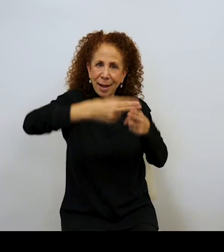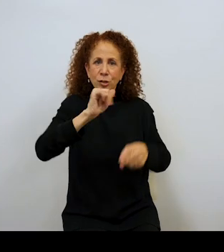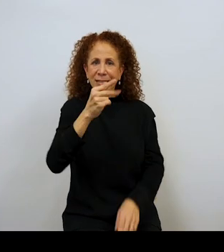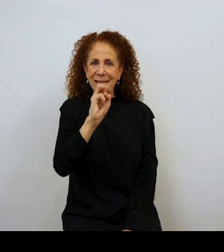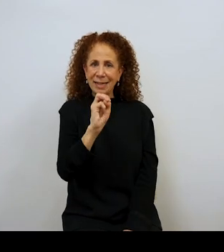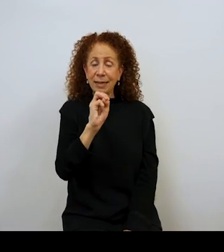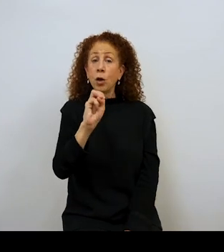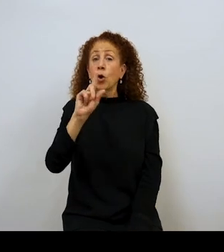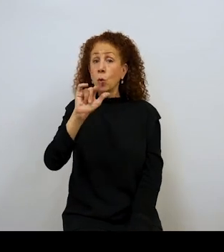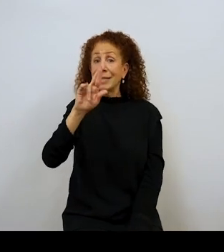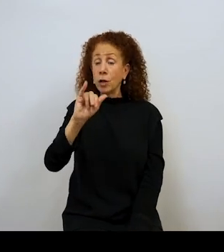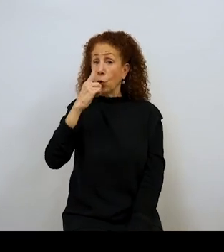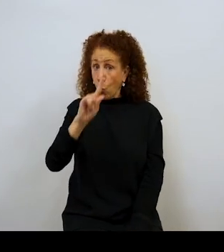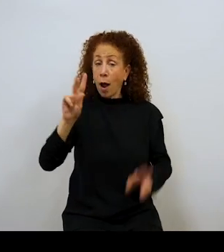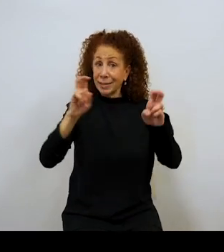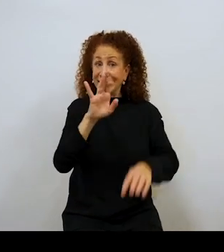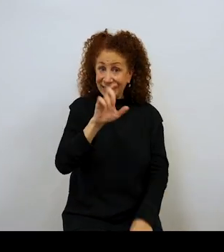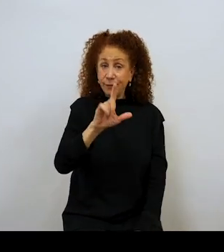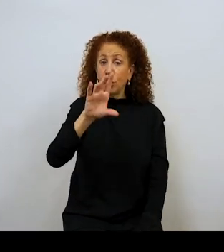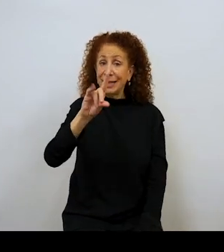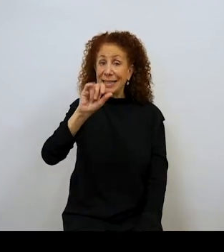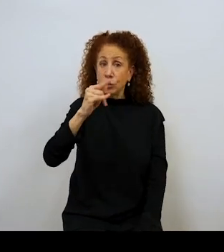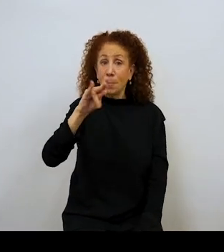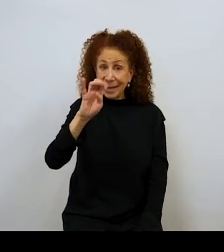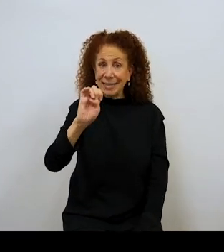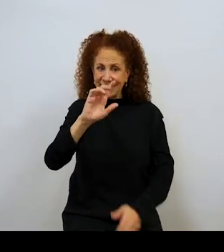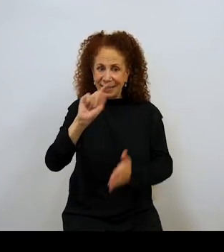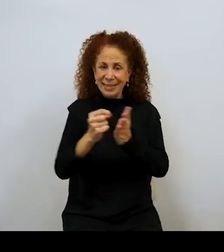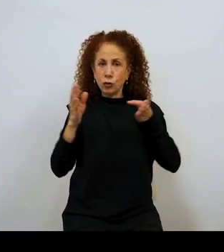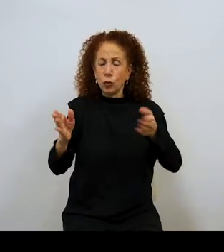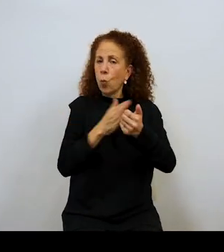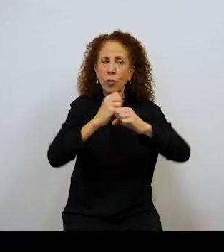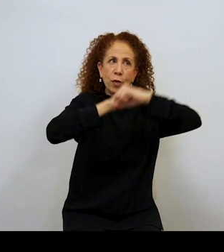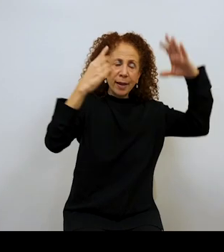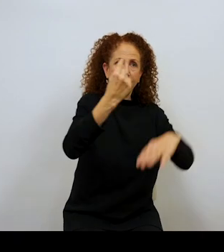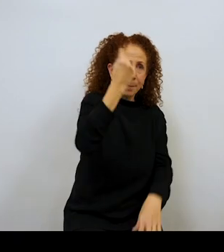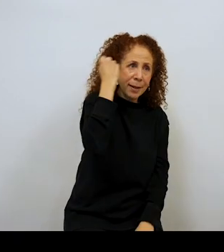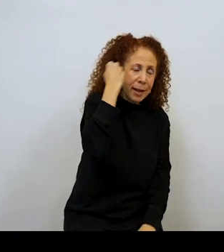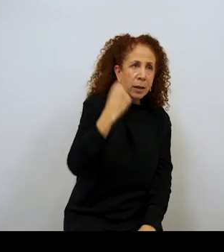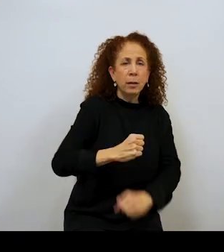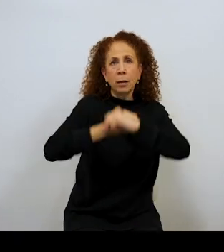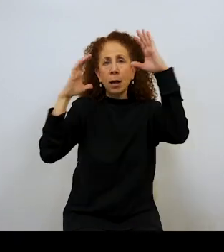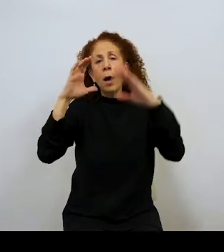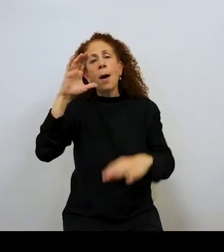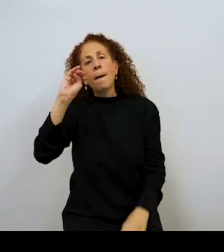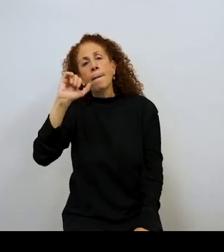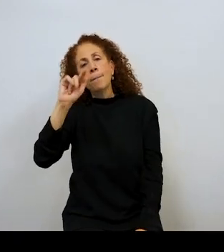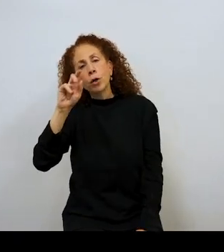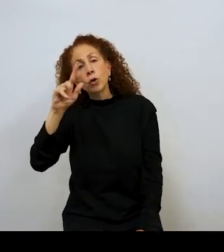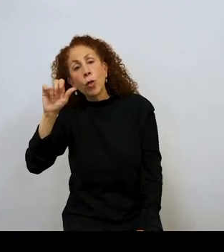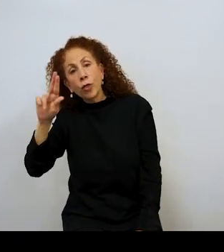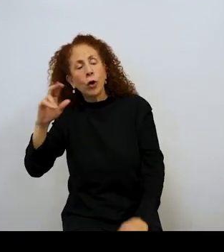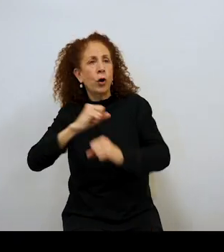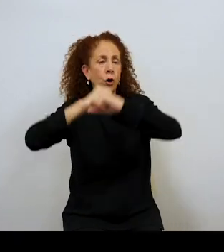a civil disobedience century. And whether you think of Mandela, whether you think of Martin Luther, whether you think